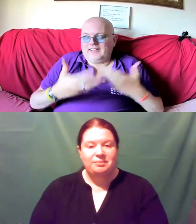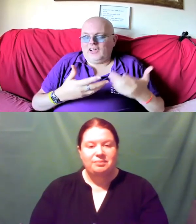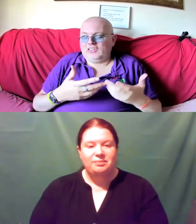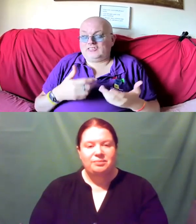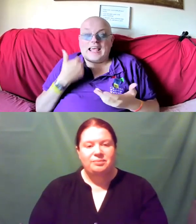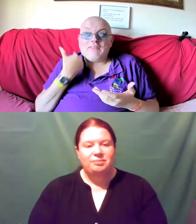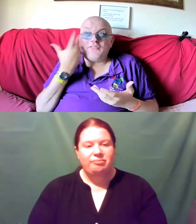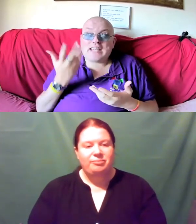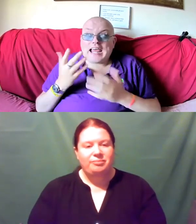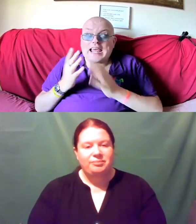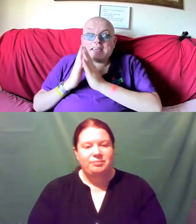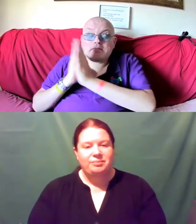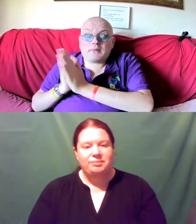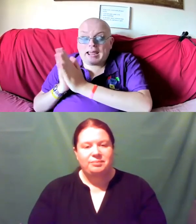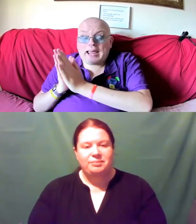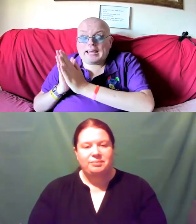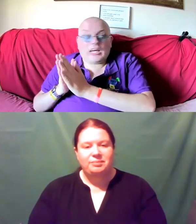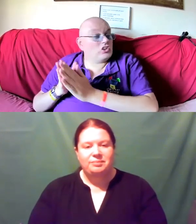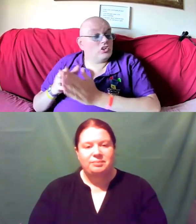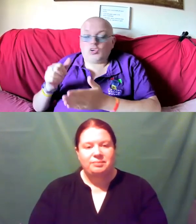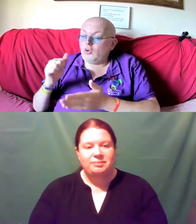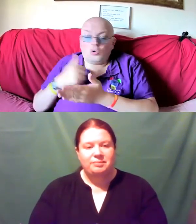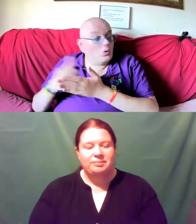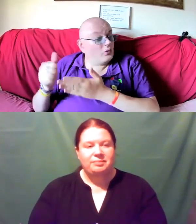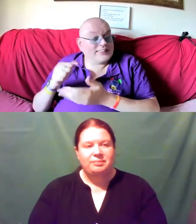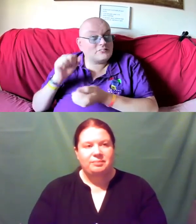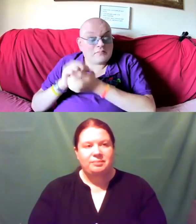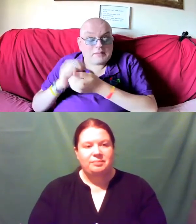you know, or meditate or whatever. I know those things are good for me,